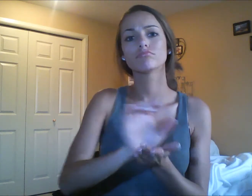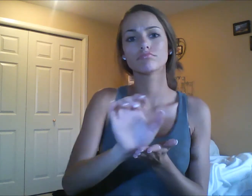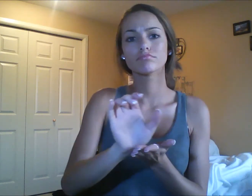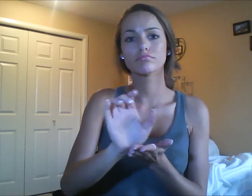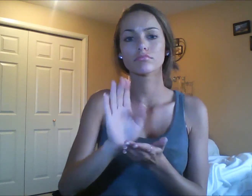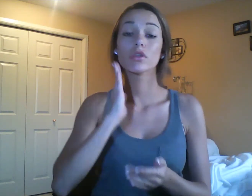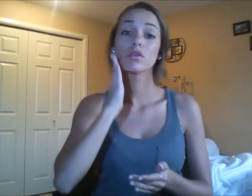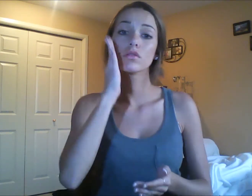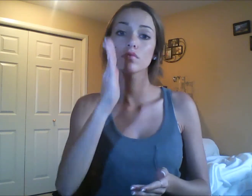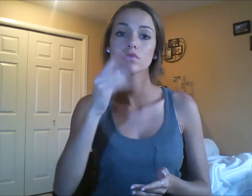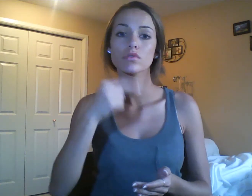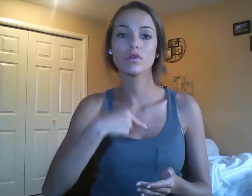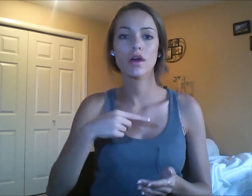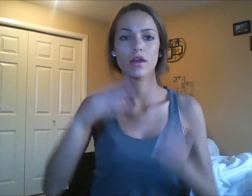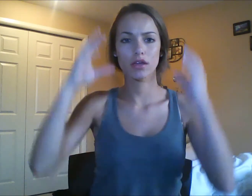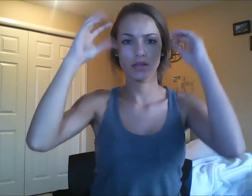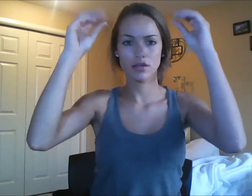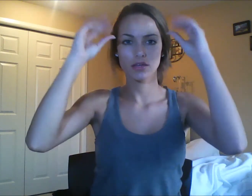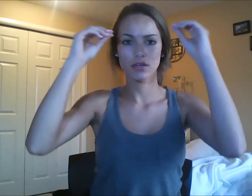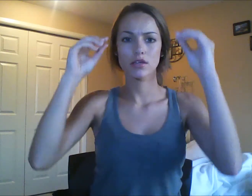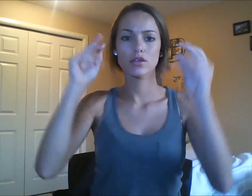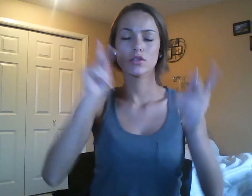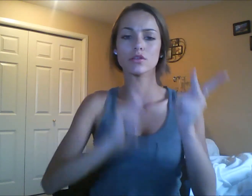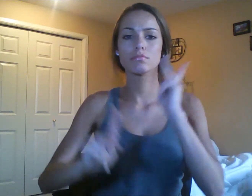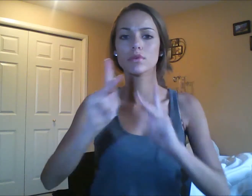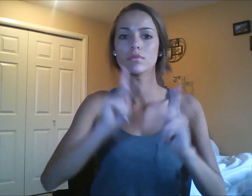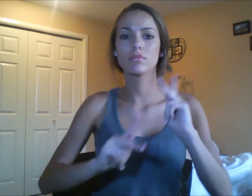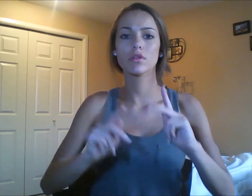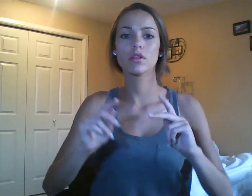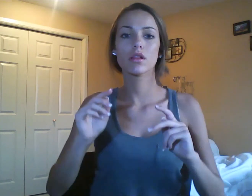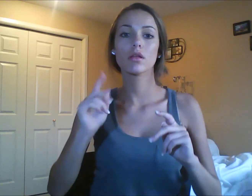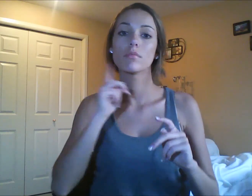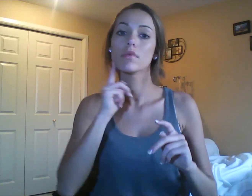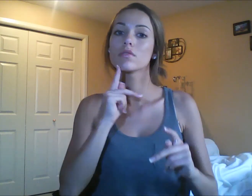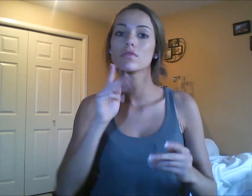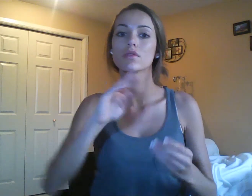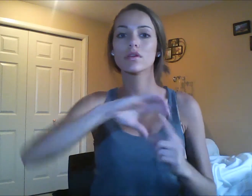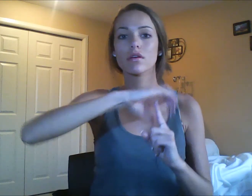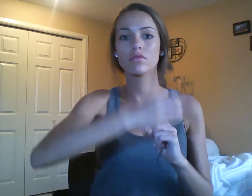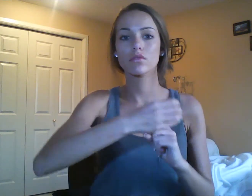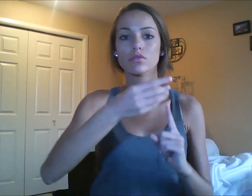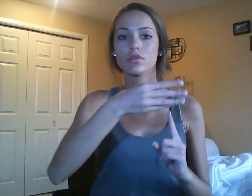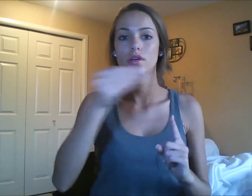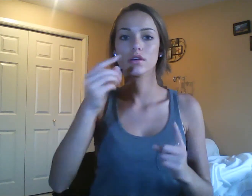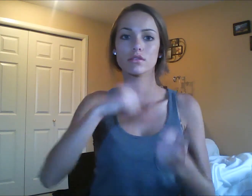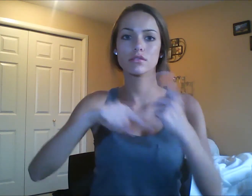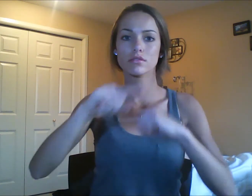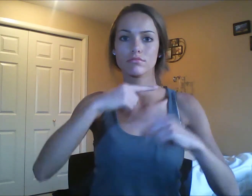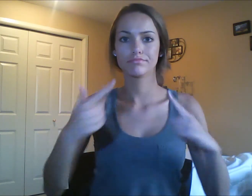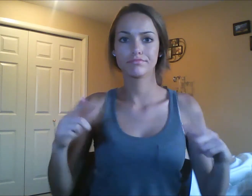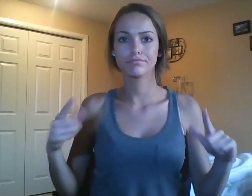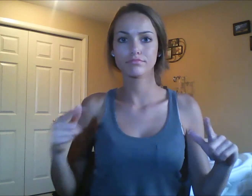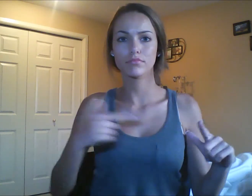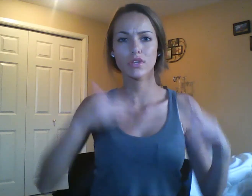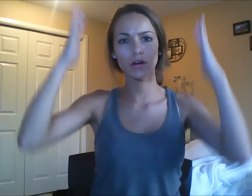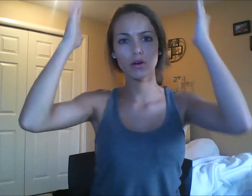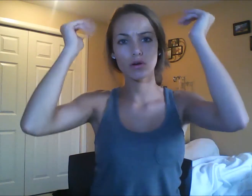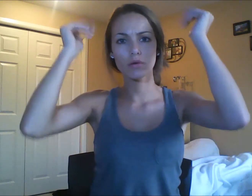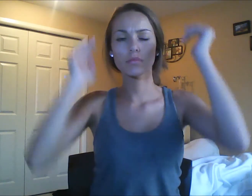learn from these articles and inform other people about deaf culture and sign language. I hope that in the future it will be easier